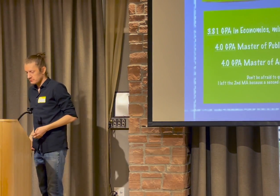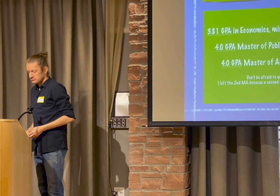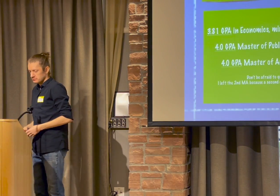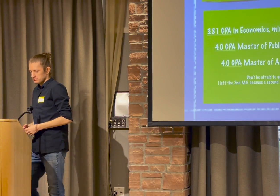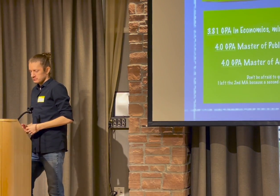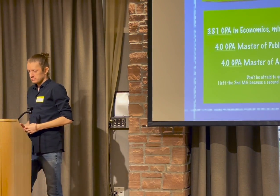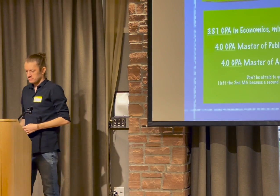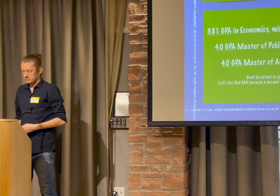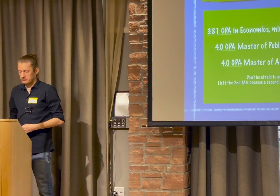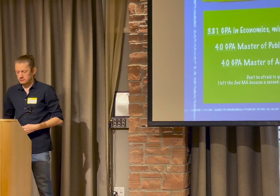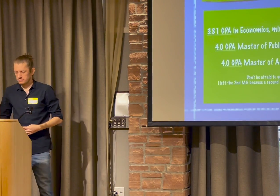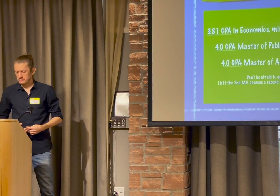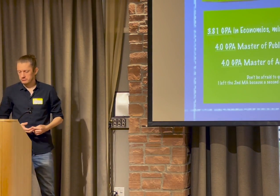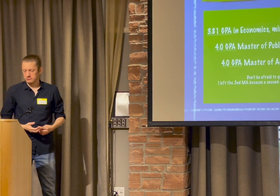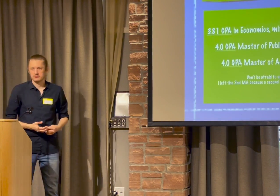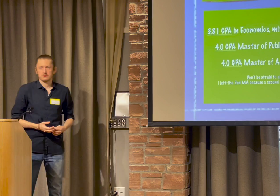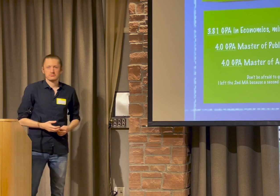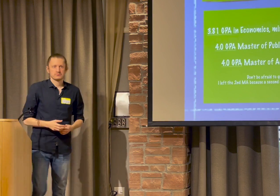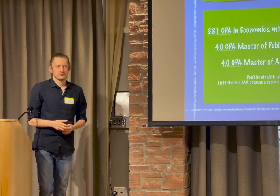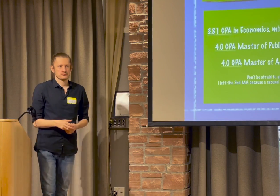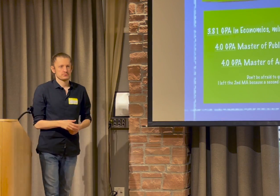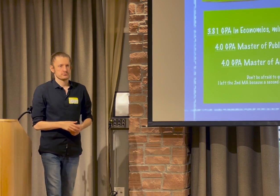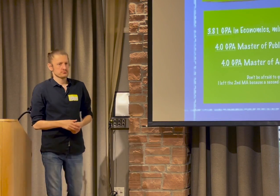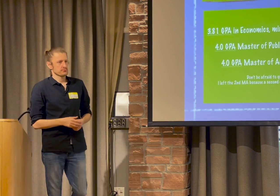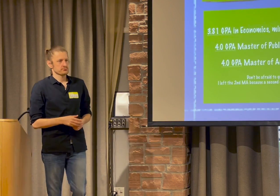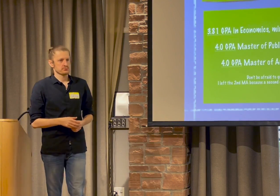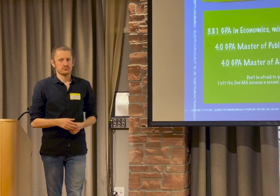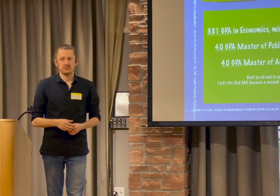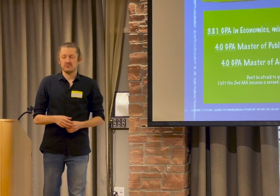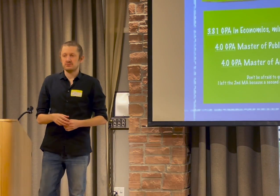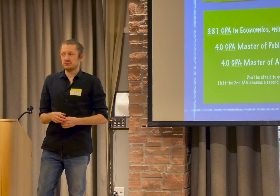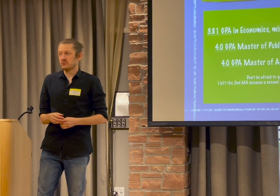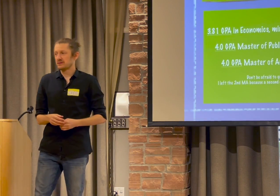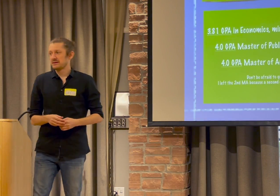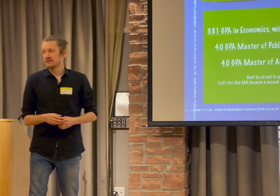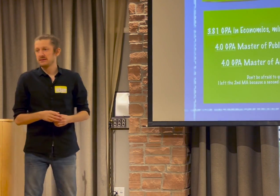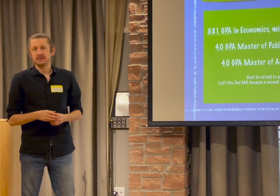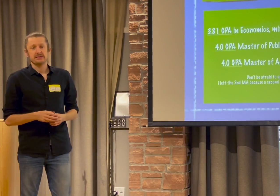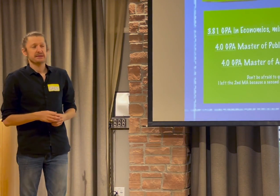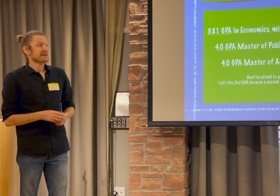back. That I needed college, so I came back.